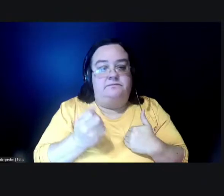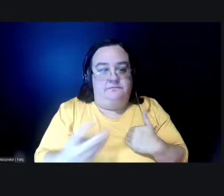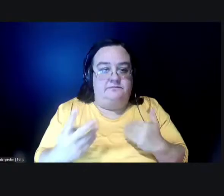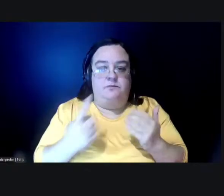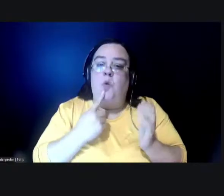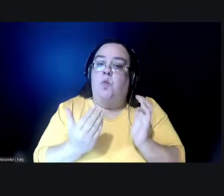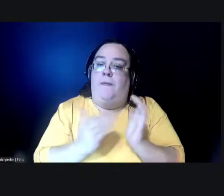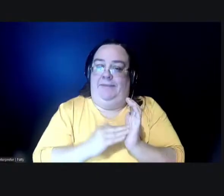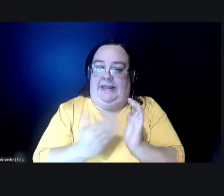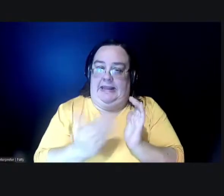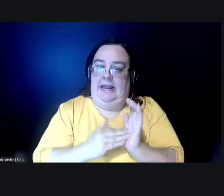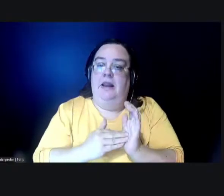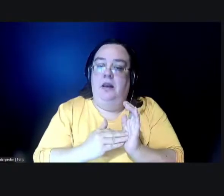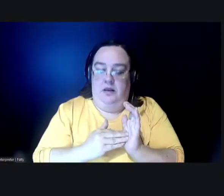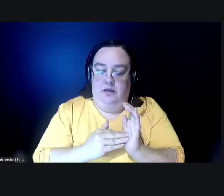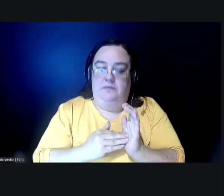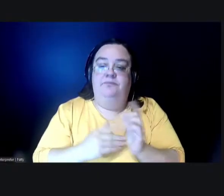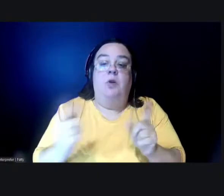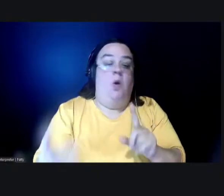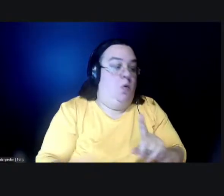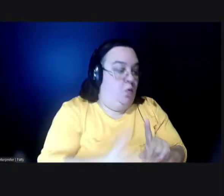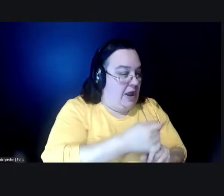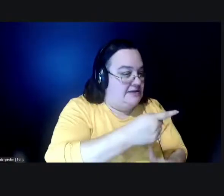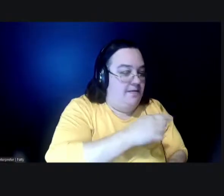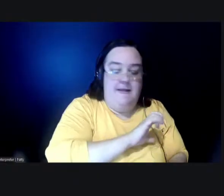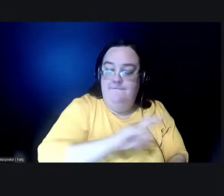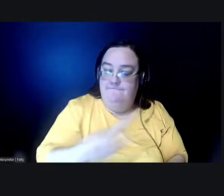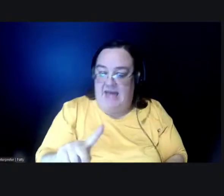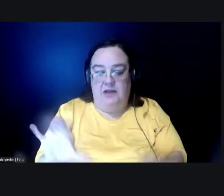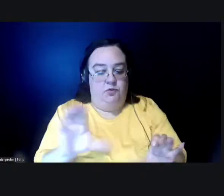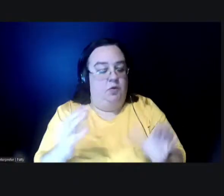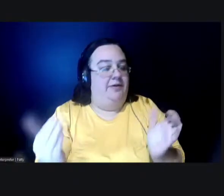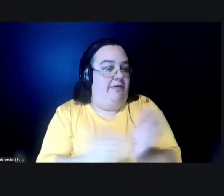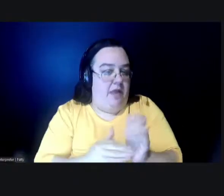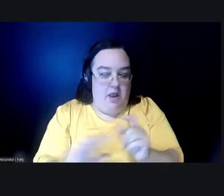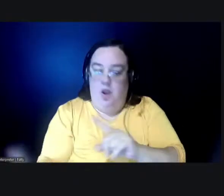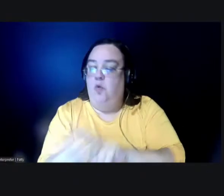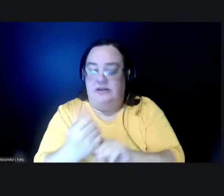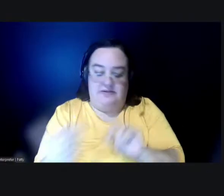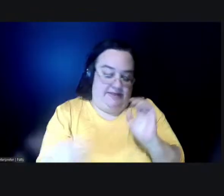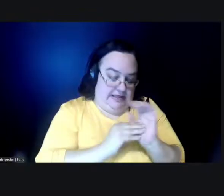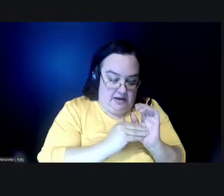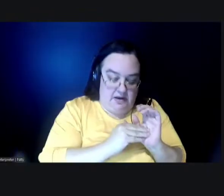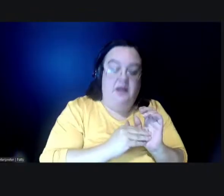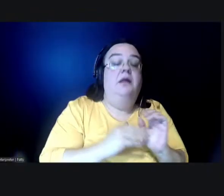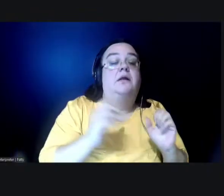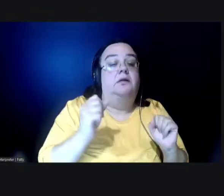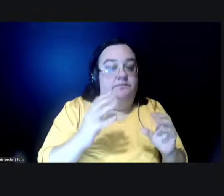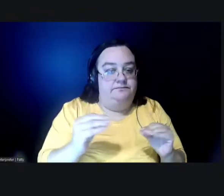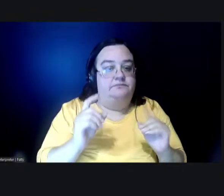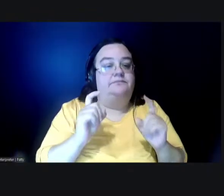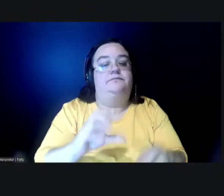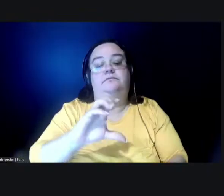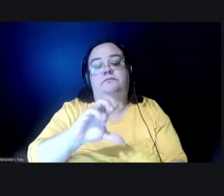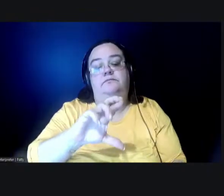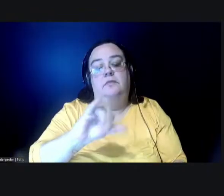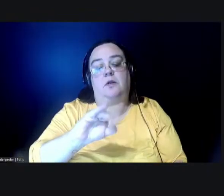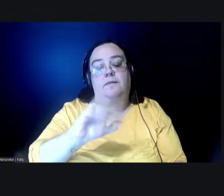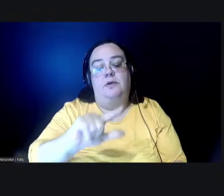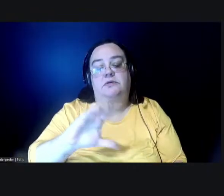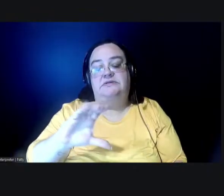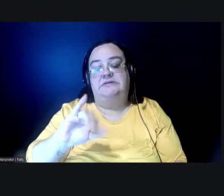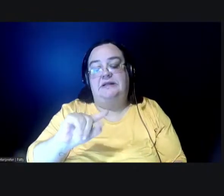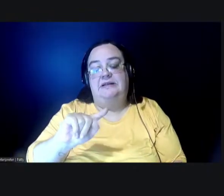offenders. We arrest them, they get right back out, they do the same thing, we arrest them again. So we're issuing criminal citations, and at some